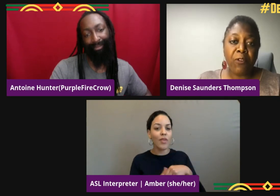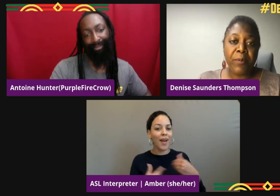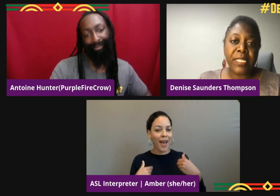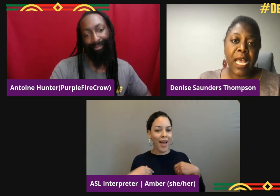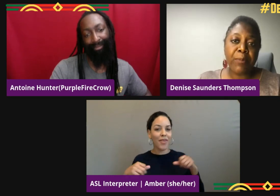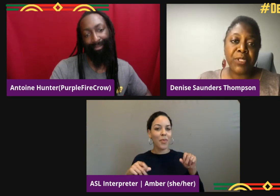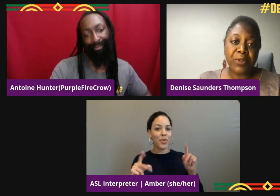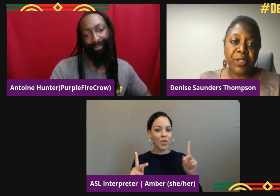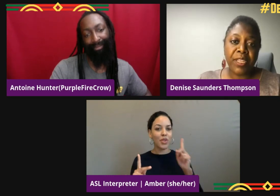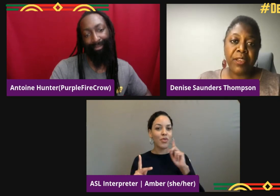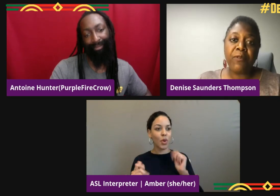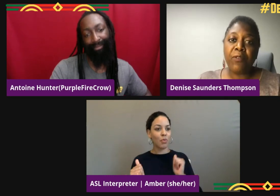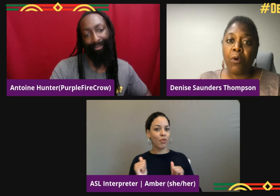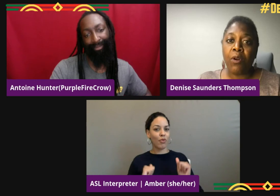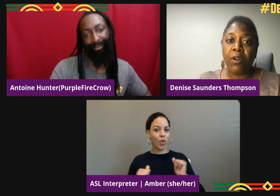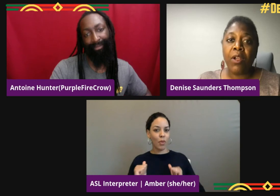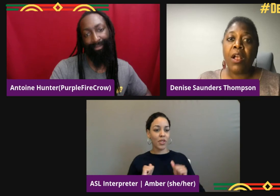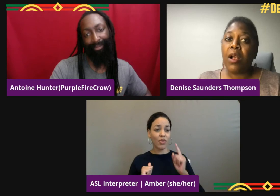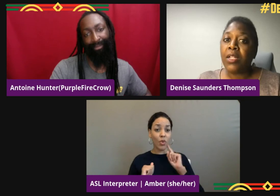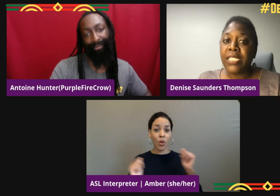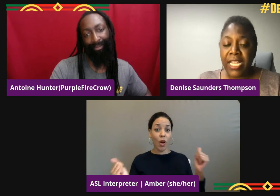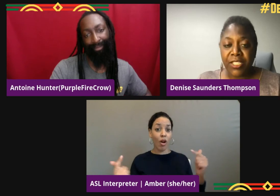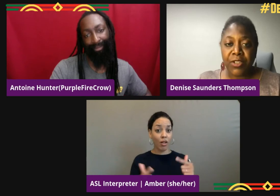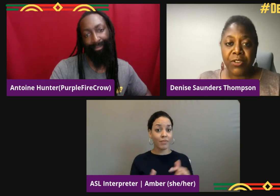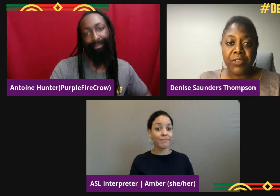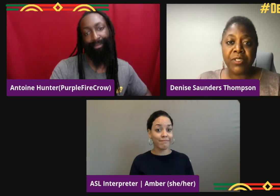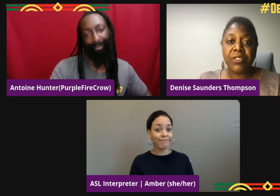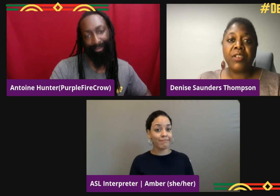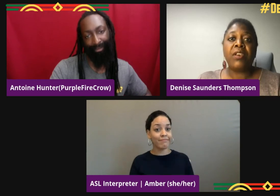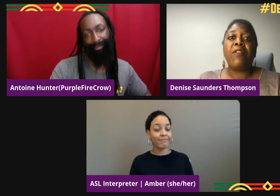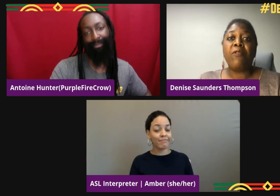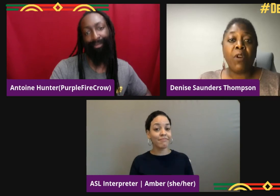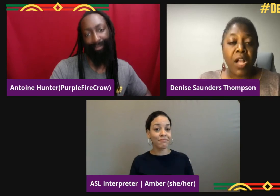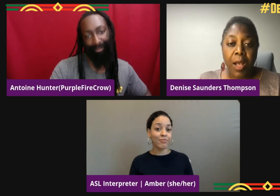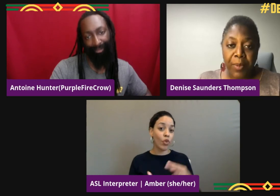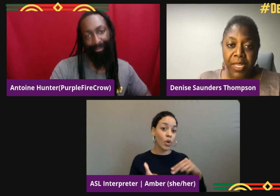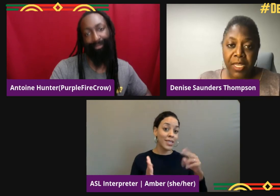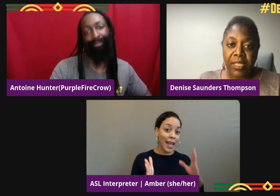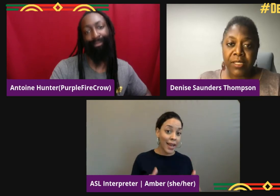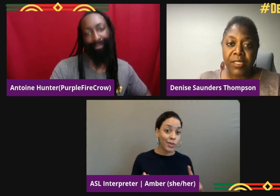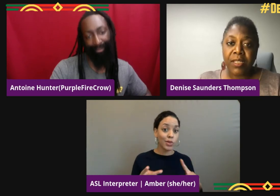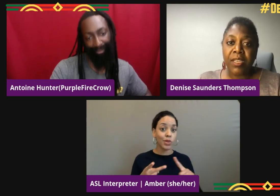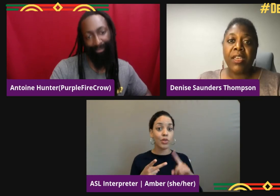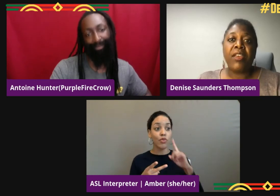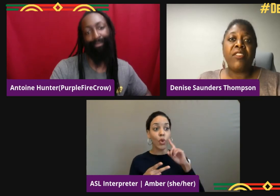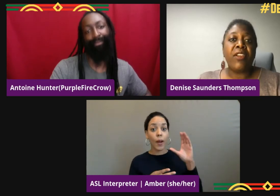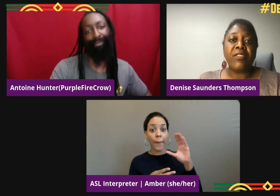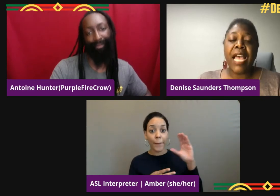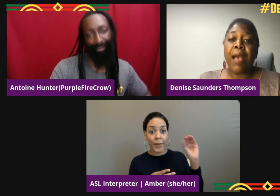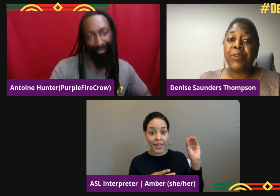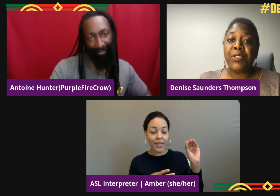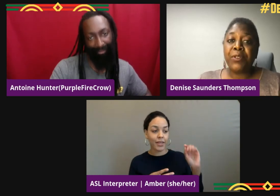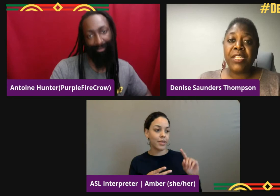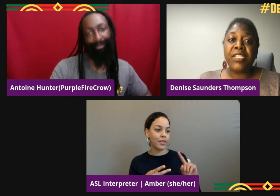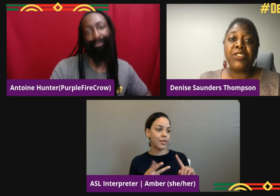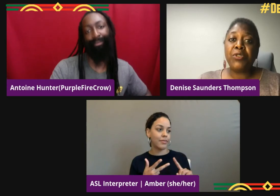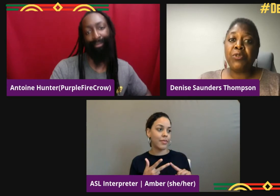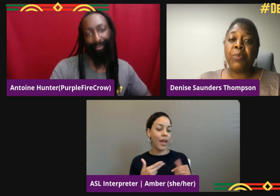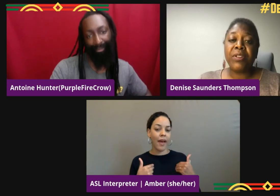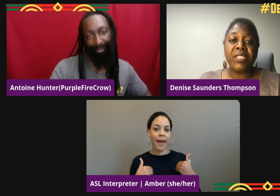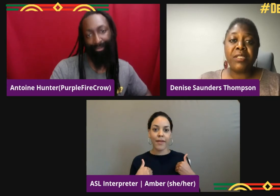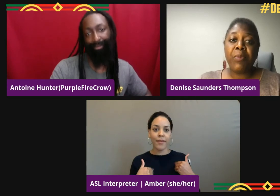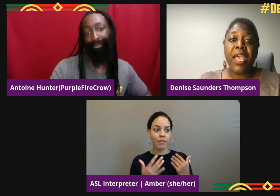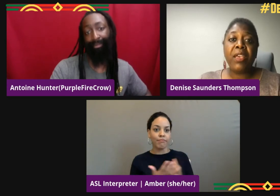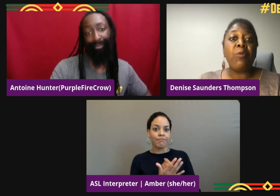a performance opportunity for dancers, for companies. There's opportunities